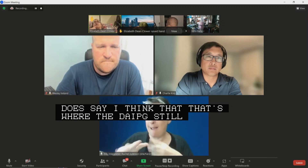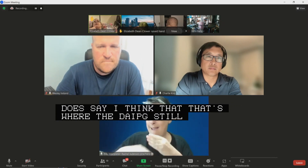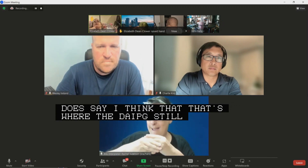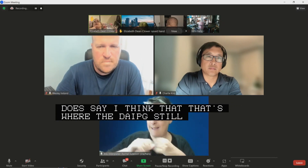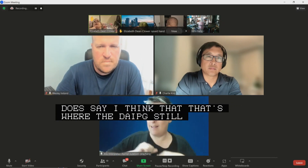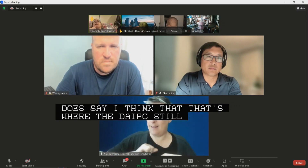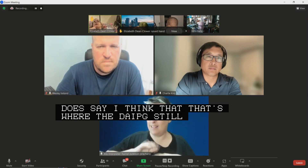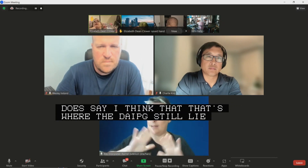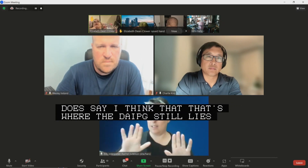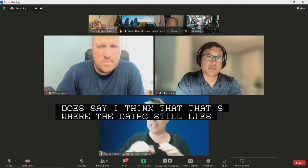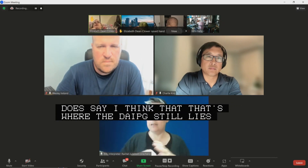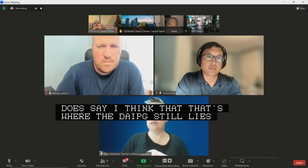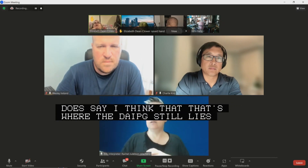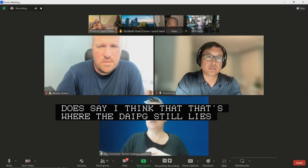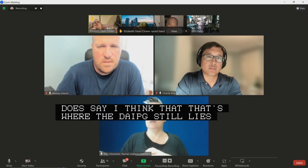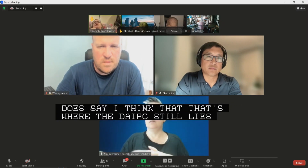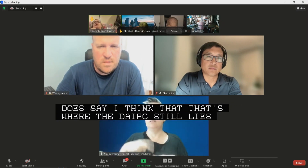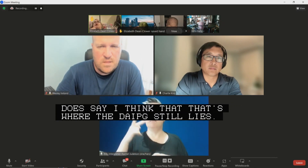think increasingly